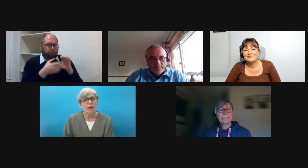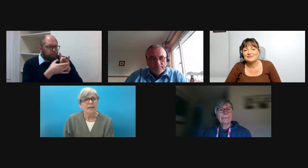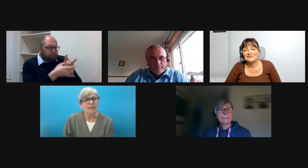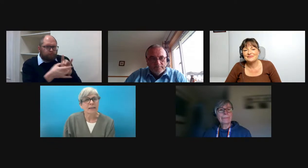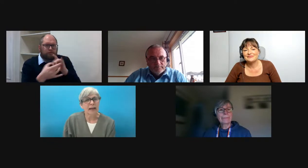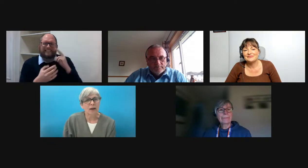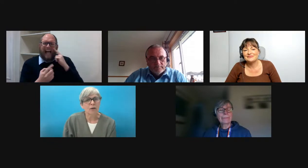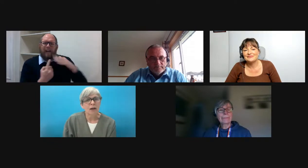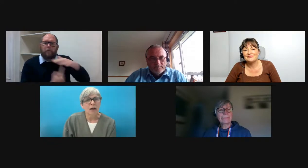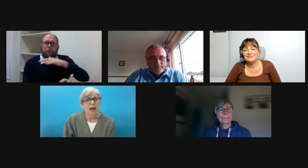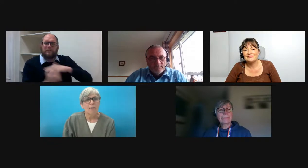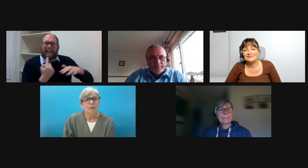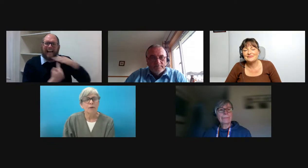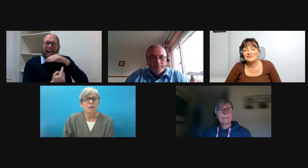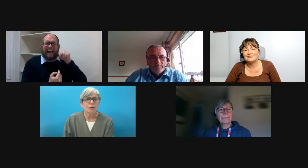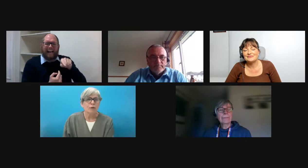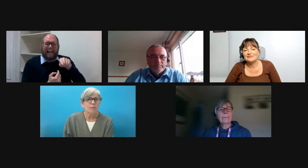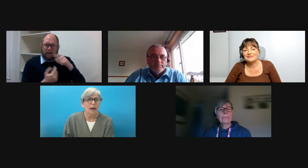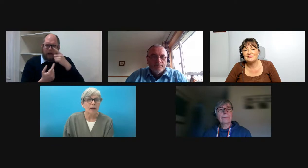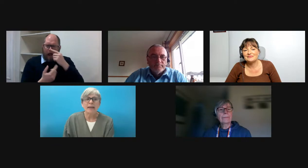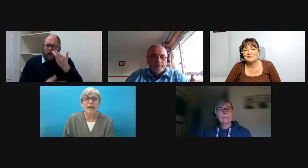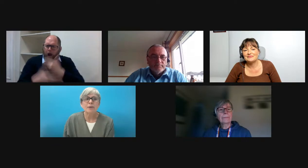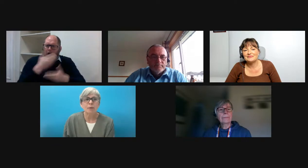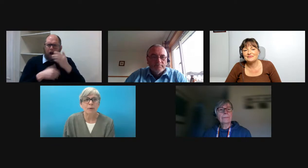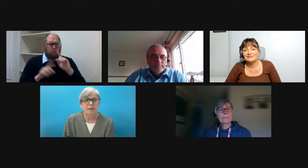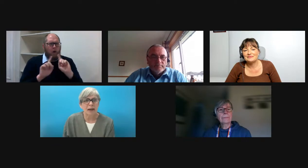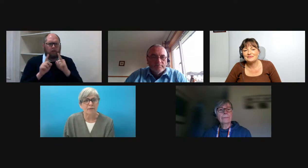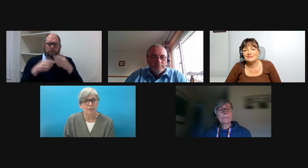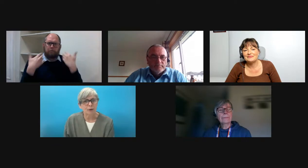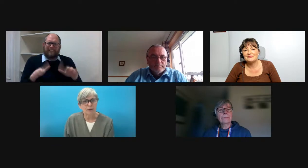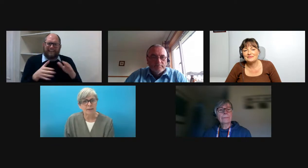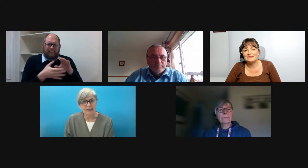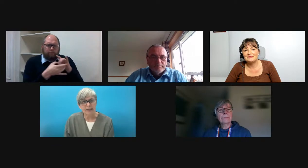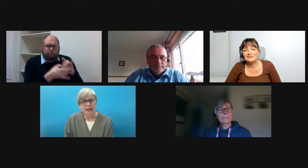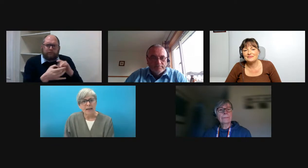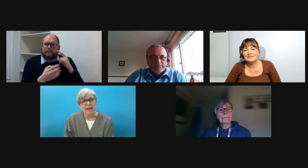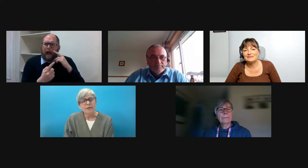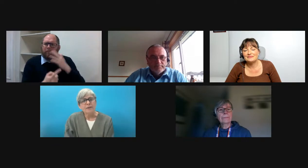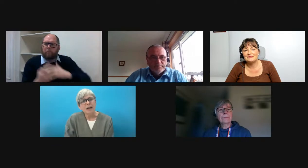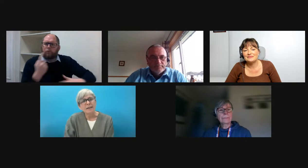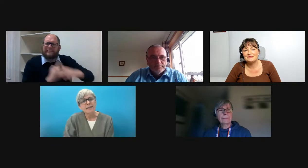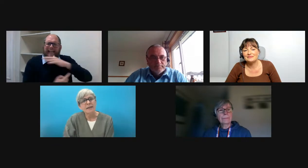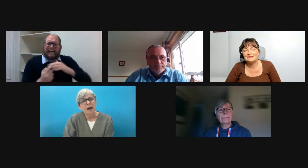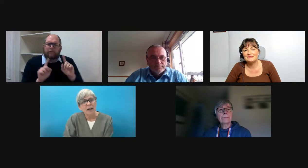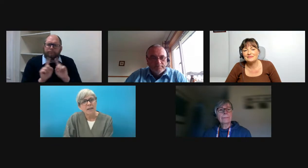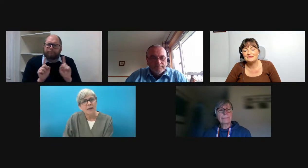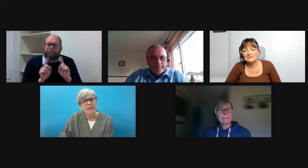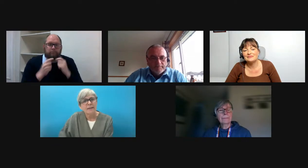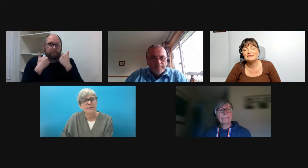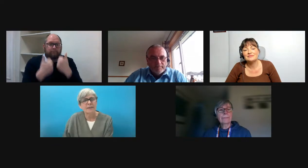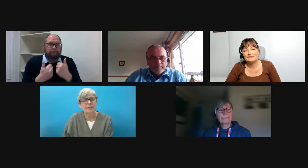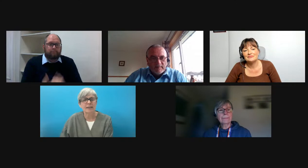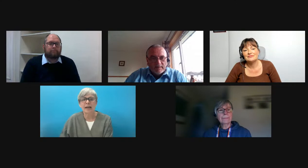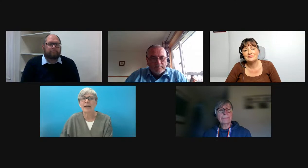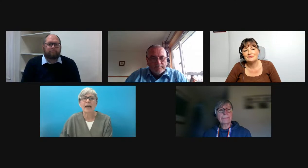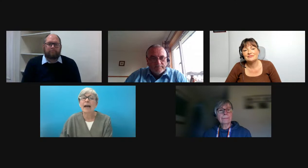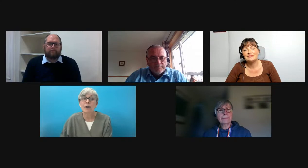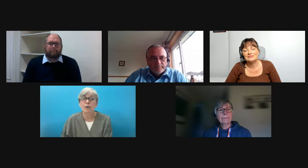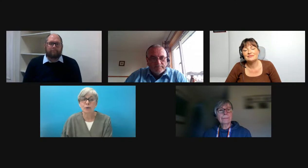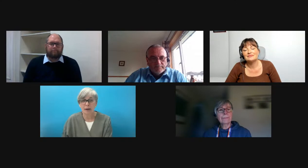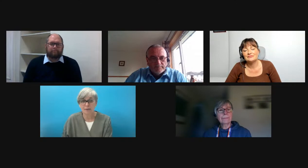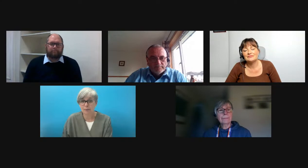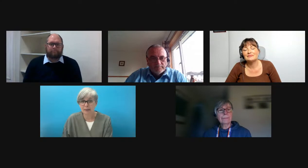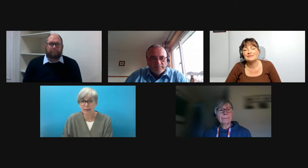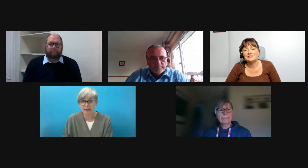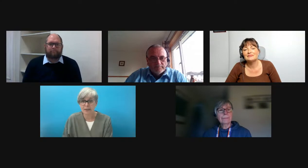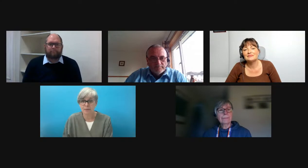Moving on a little now, you talked about engagement with the deaf community. Can you tell us the kind of activities and how